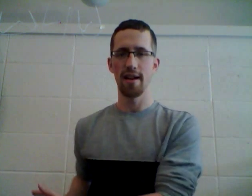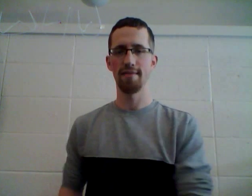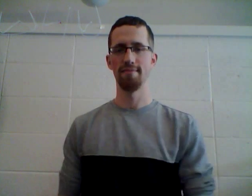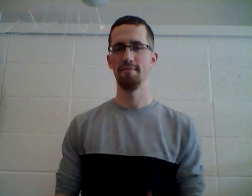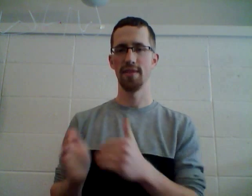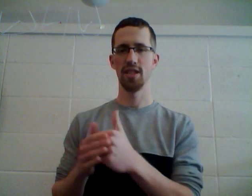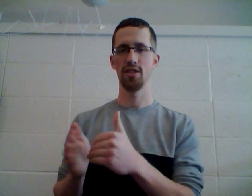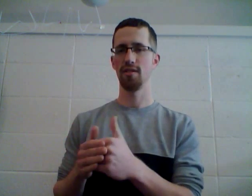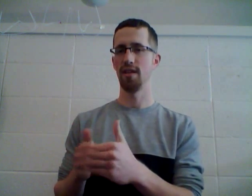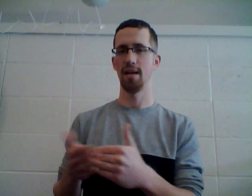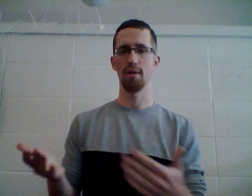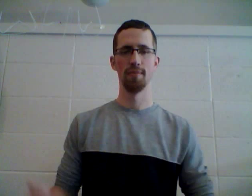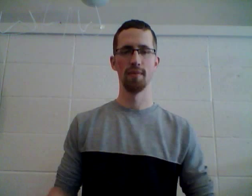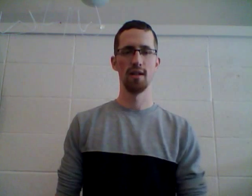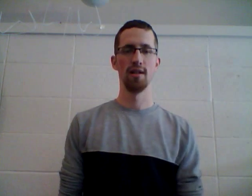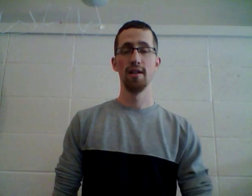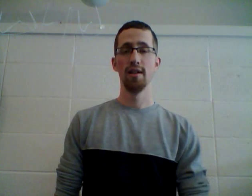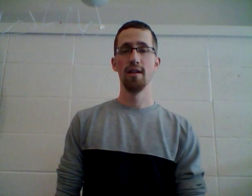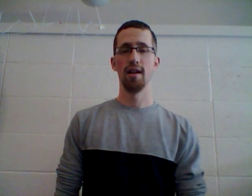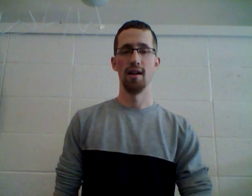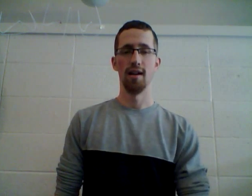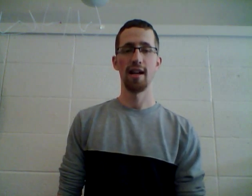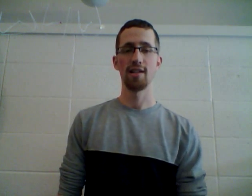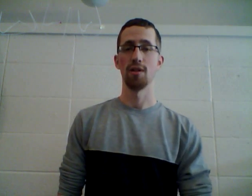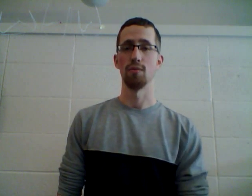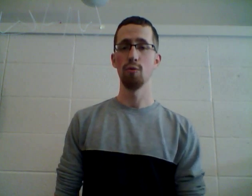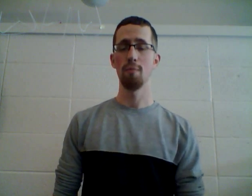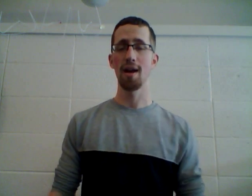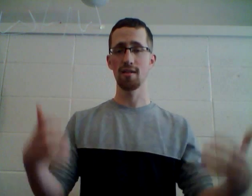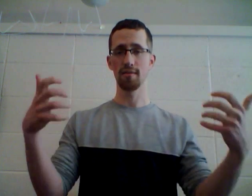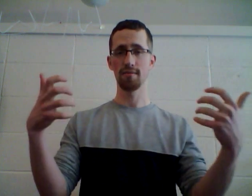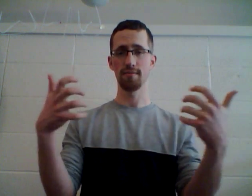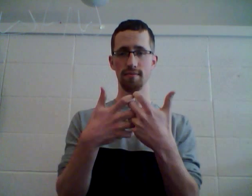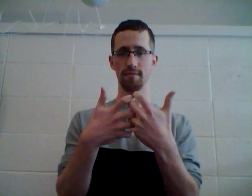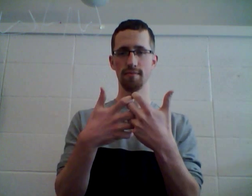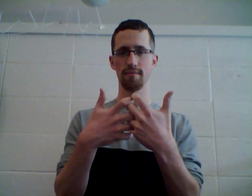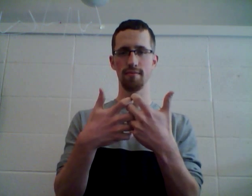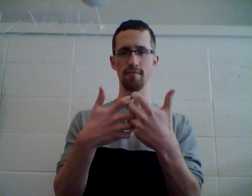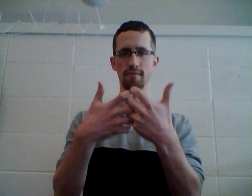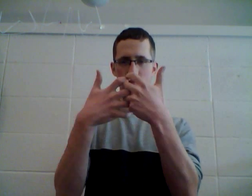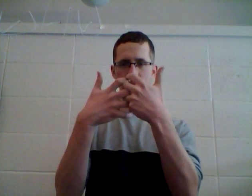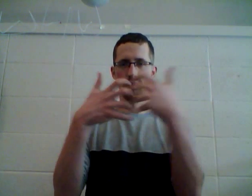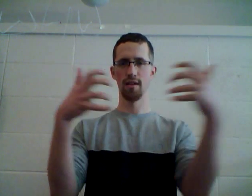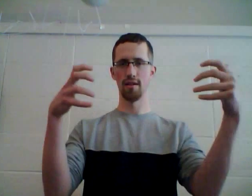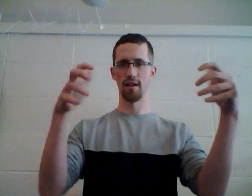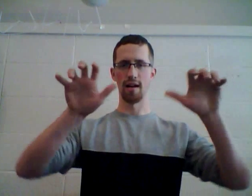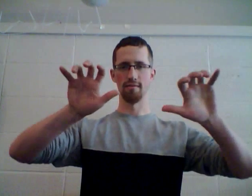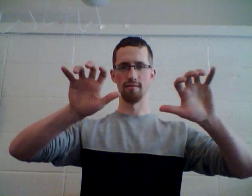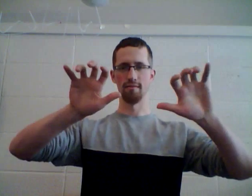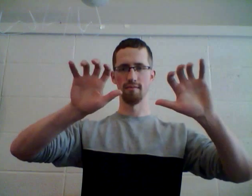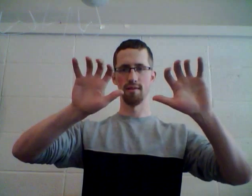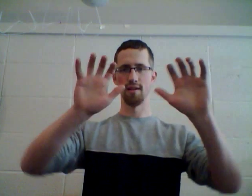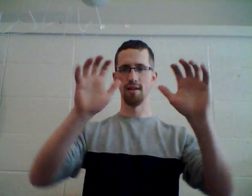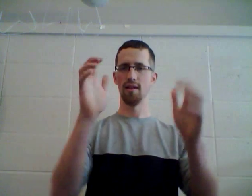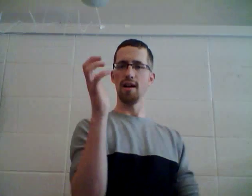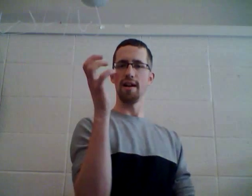side. Just neighbor. Last word is roommate. You got kind